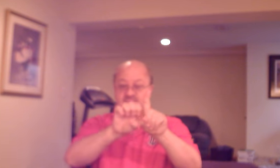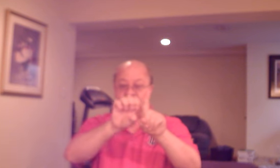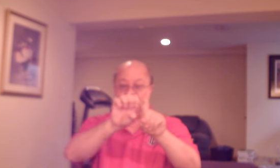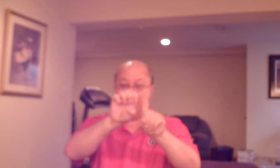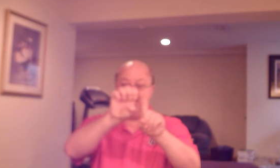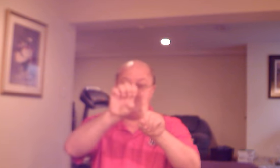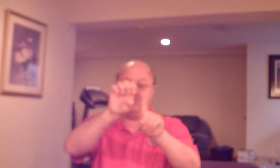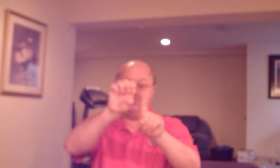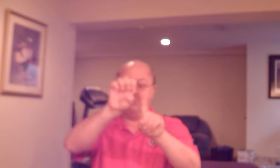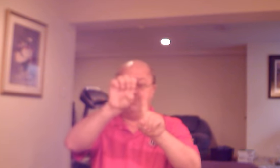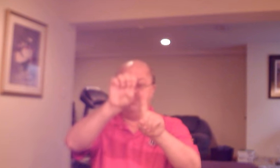Elevator.